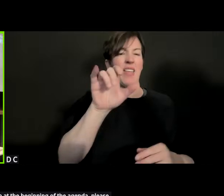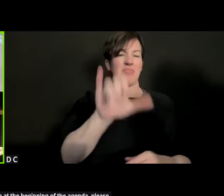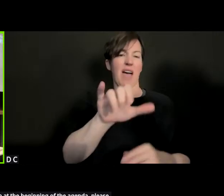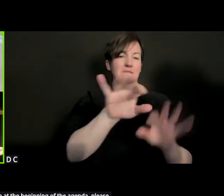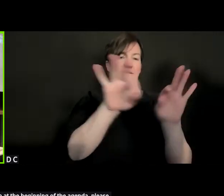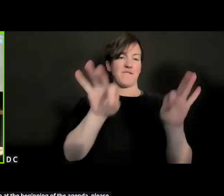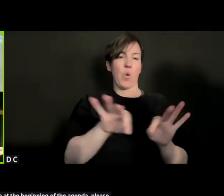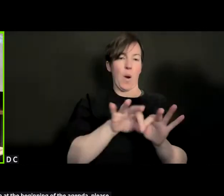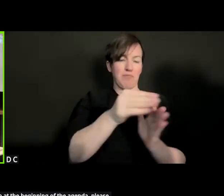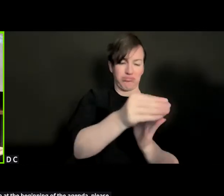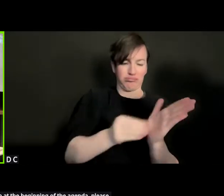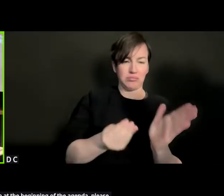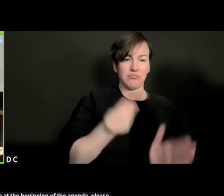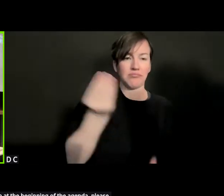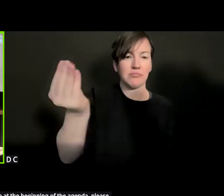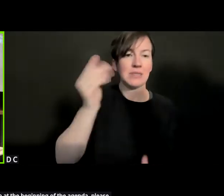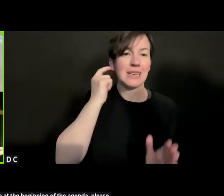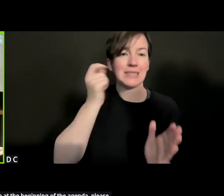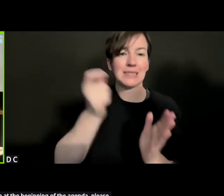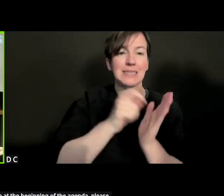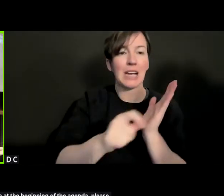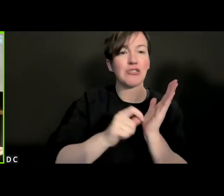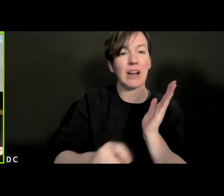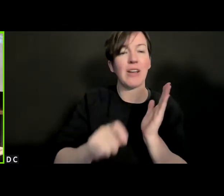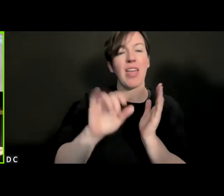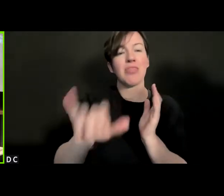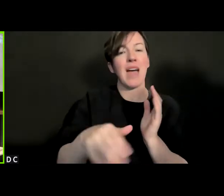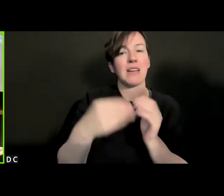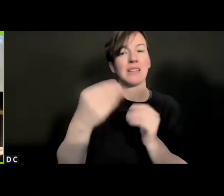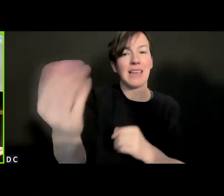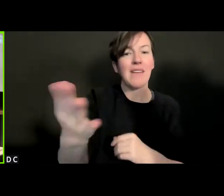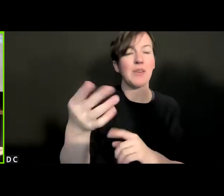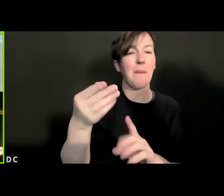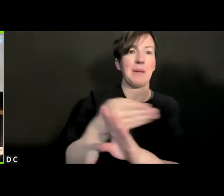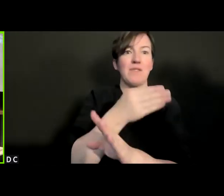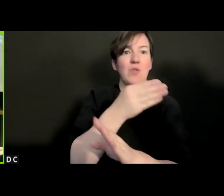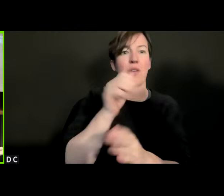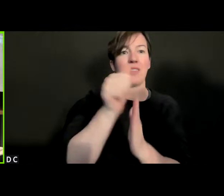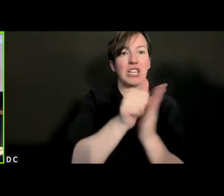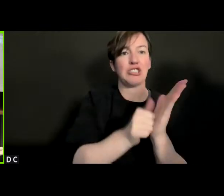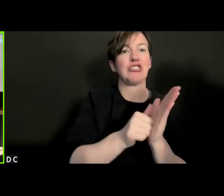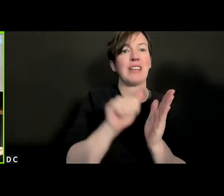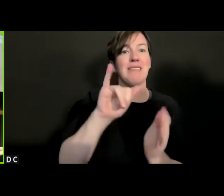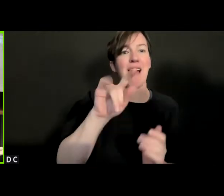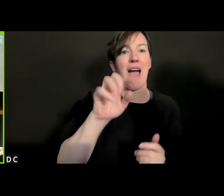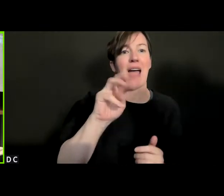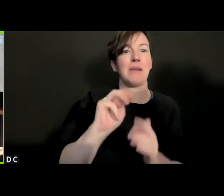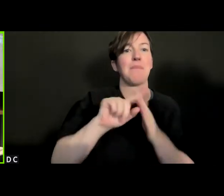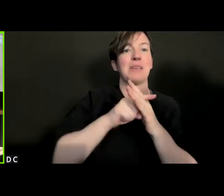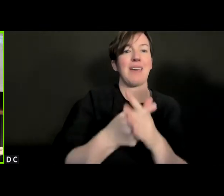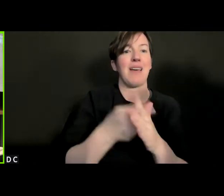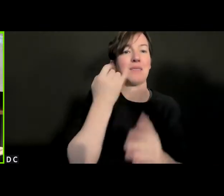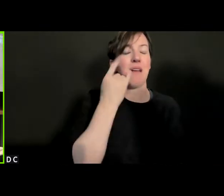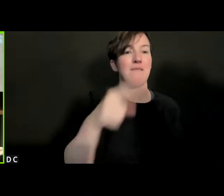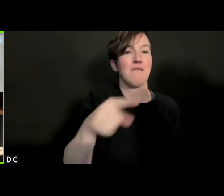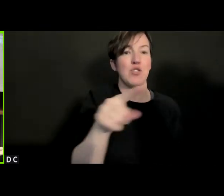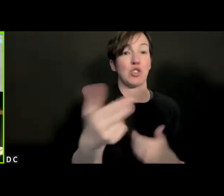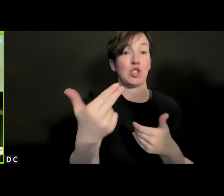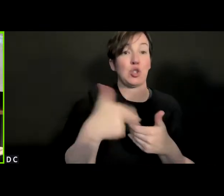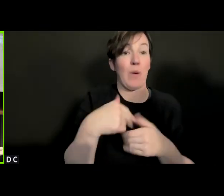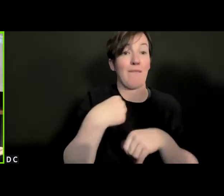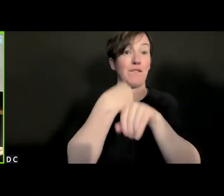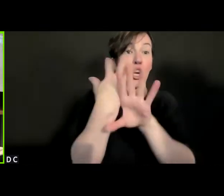to the secretary. This form should be given to the secretary before the agenda item begins. If you are joining us